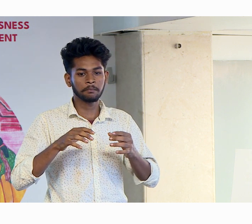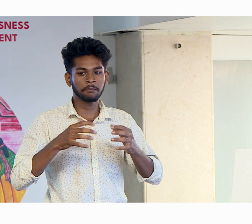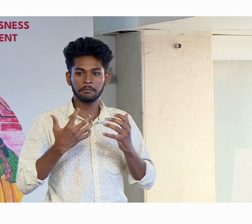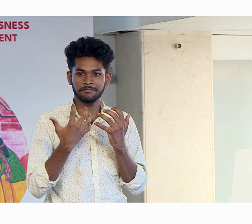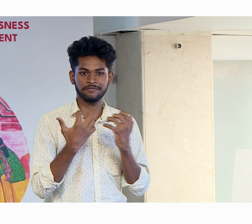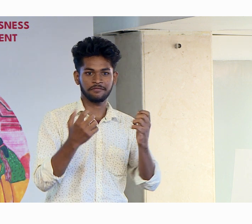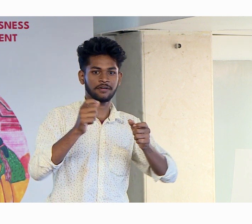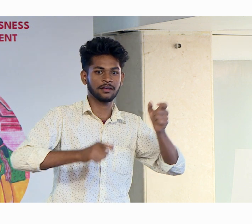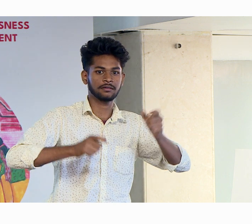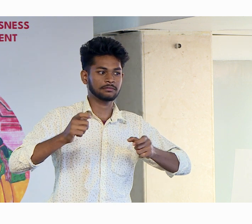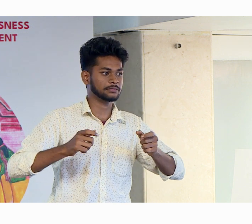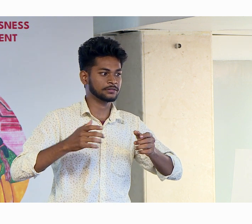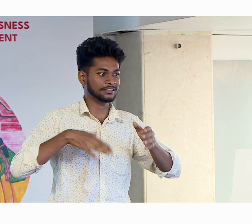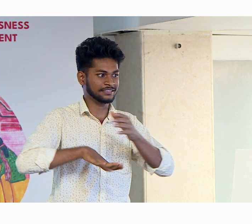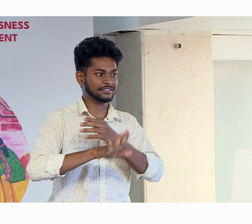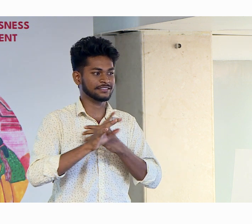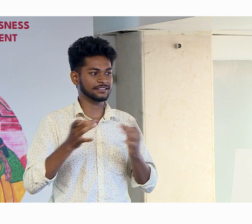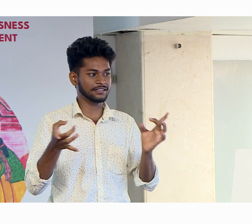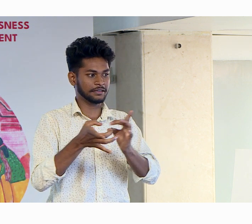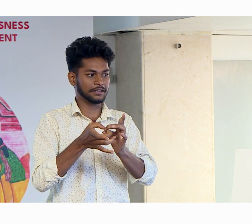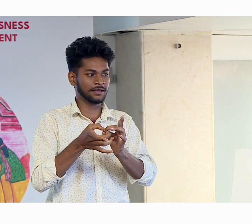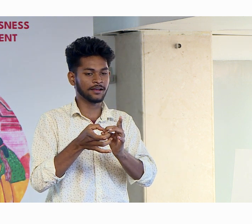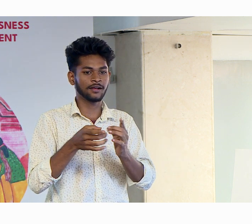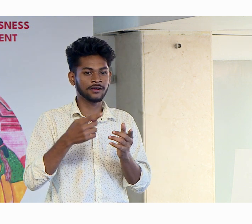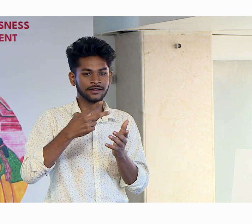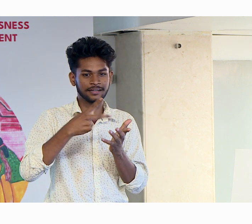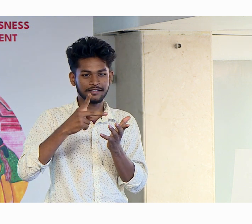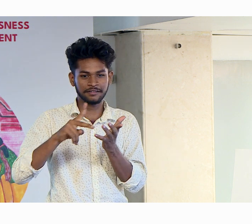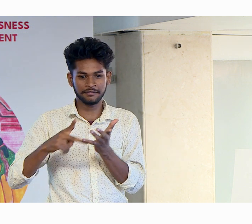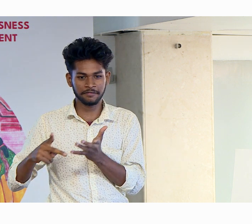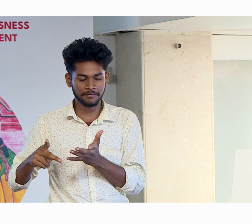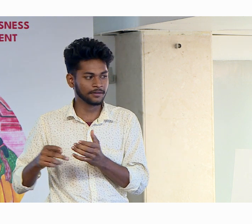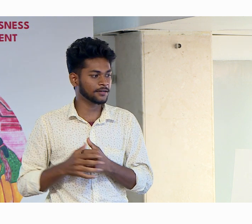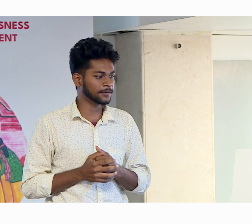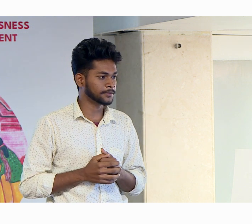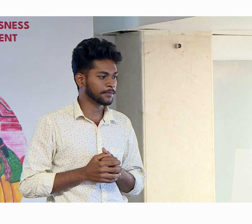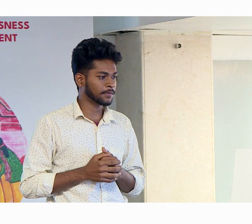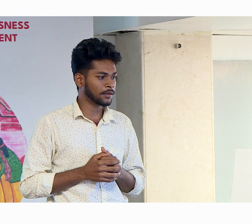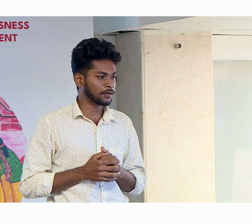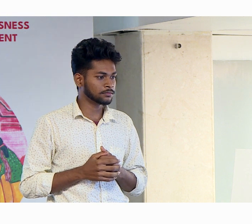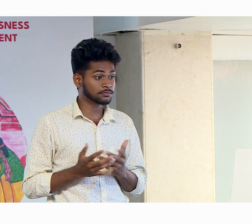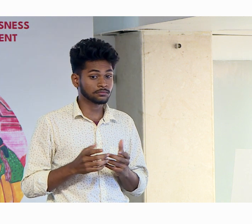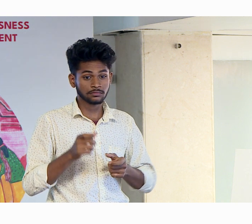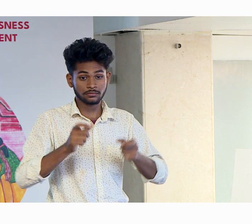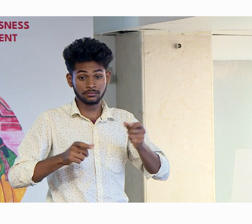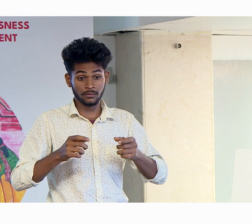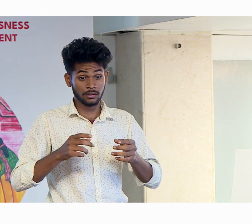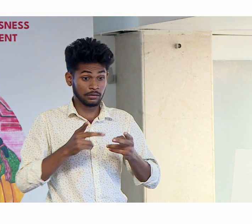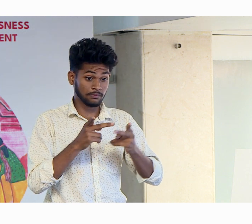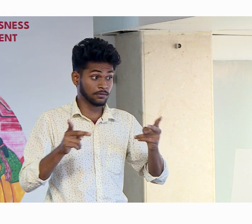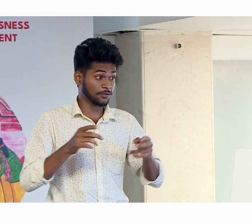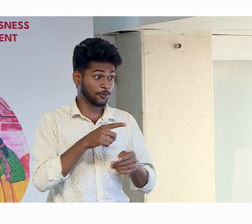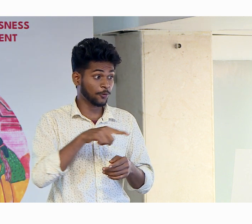have Mindlines. And so we need to allow key people to evaluate and meld the widest range of